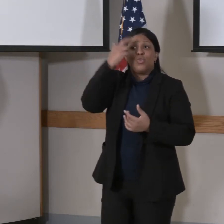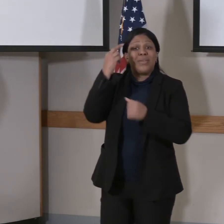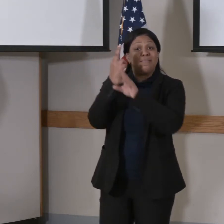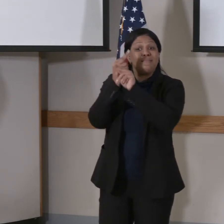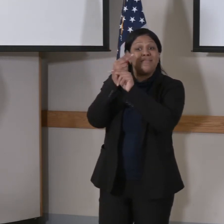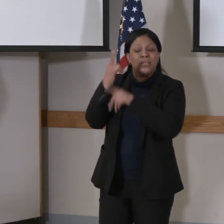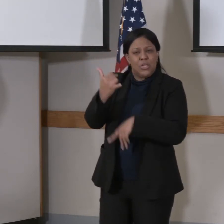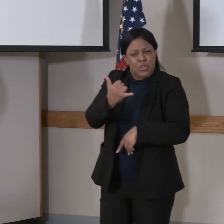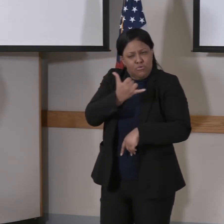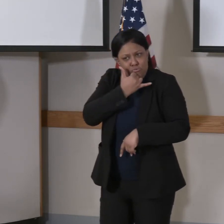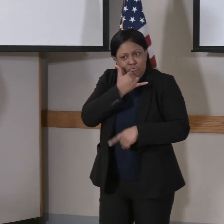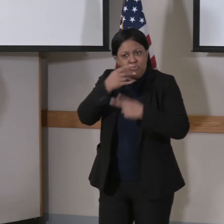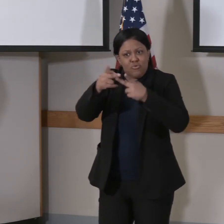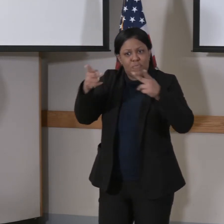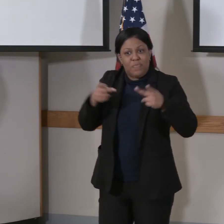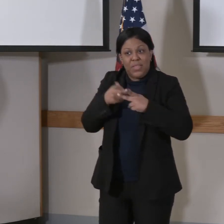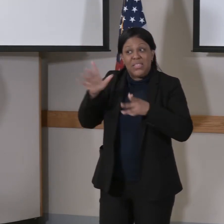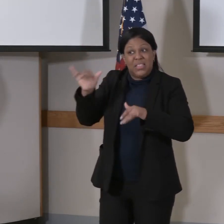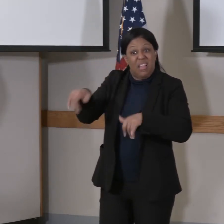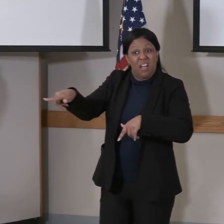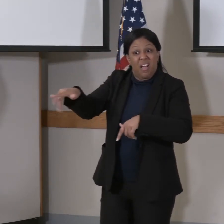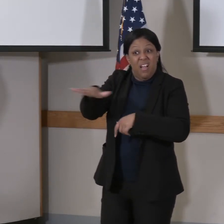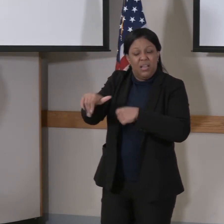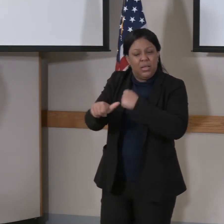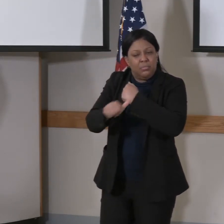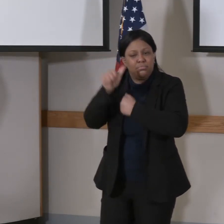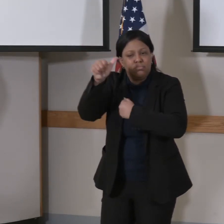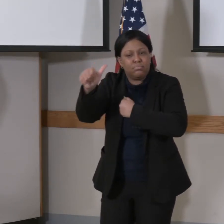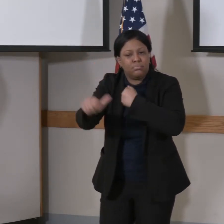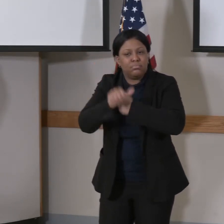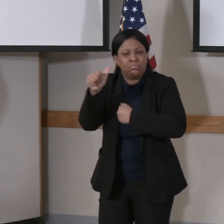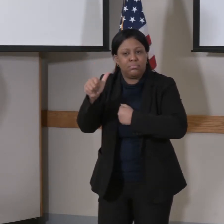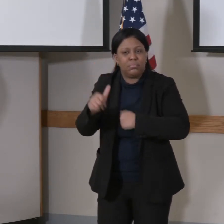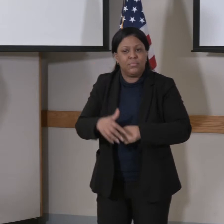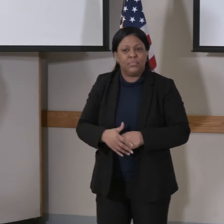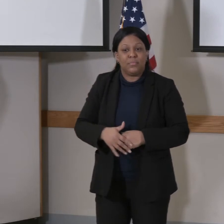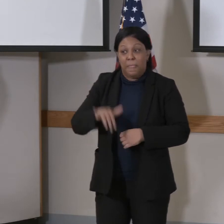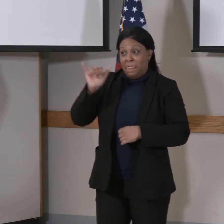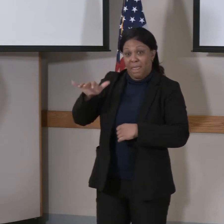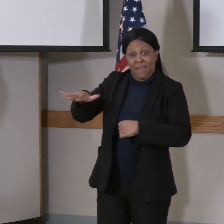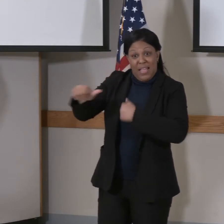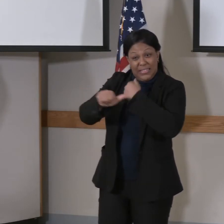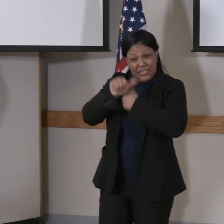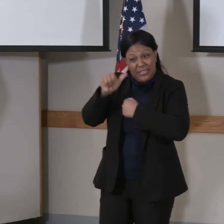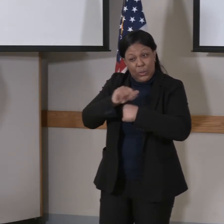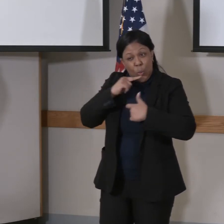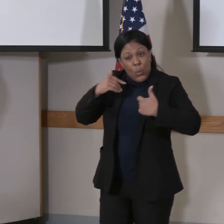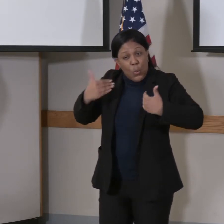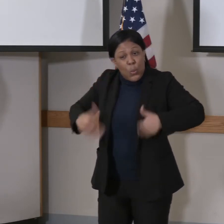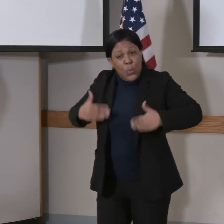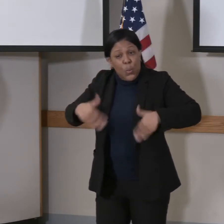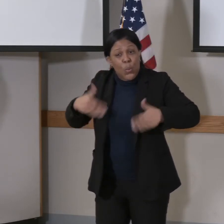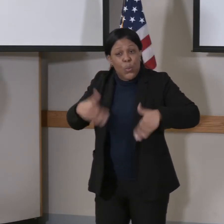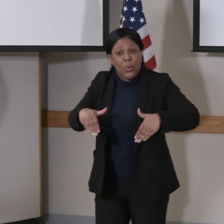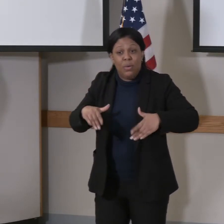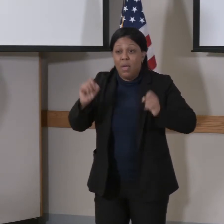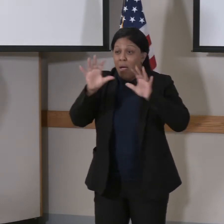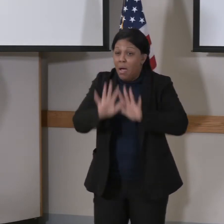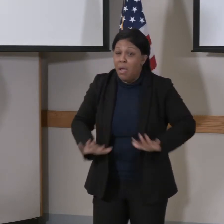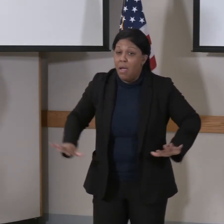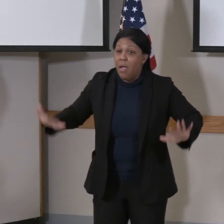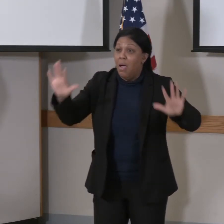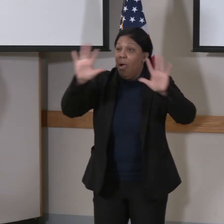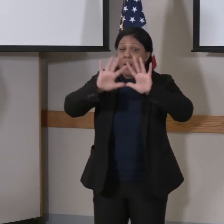it's incredibly dangerous. That danger is real, and it around the country has caused people to lose their